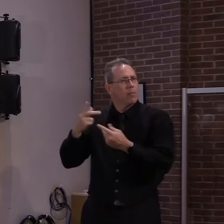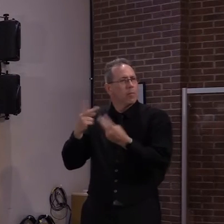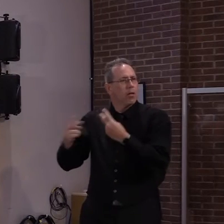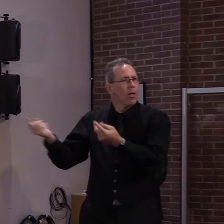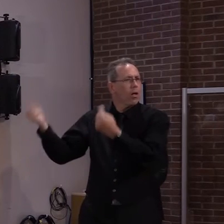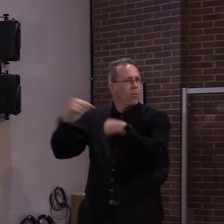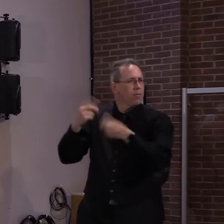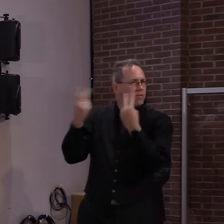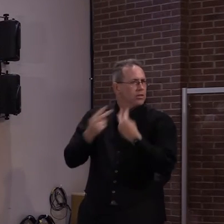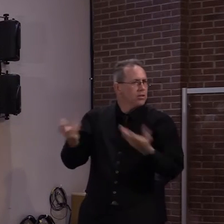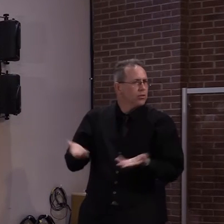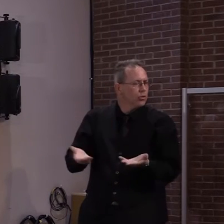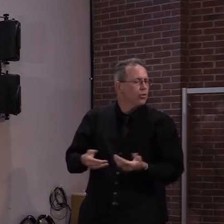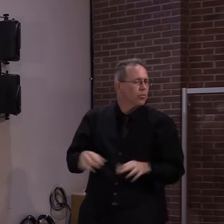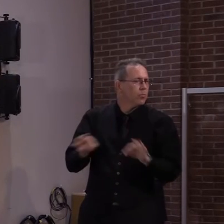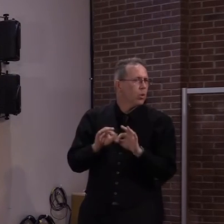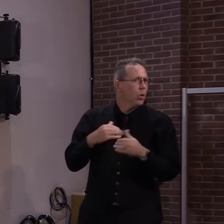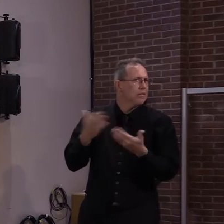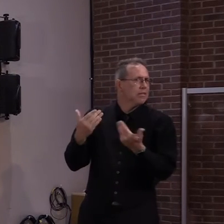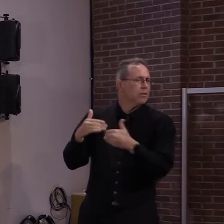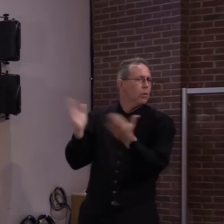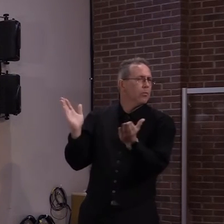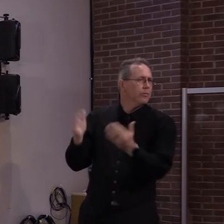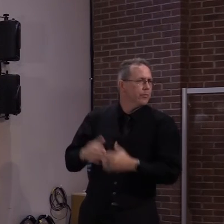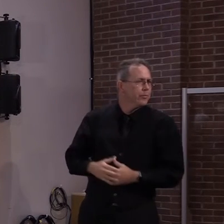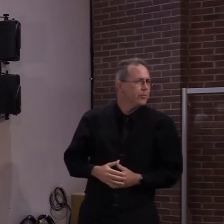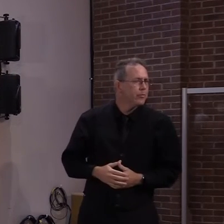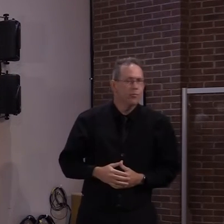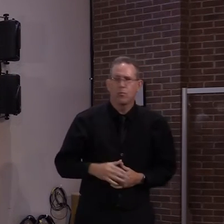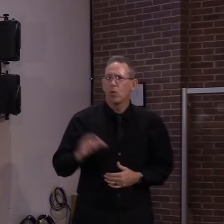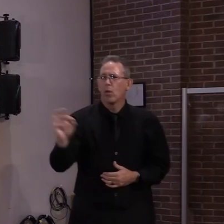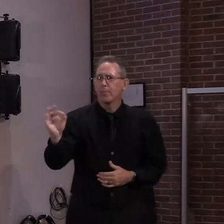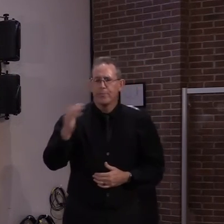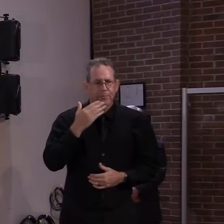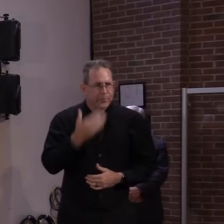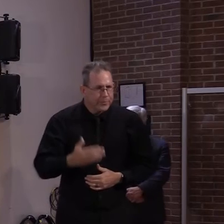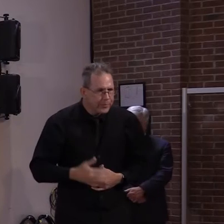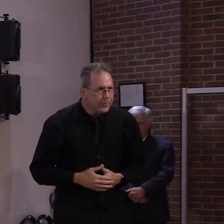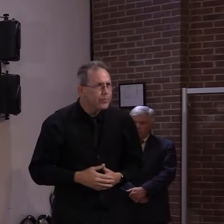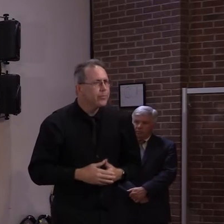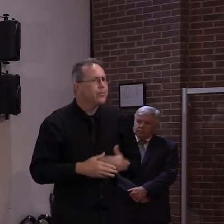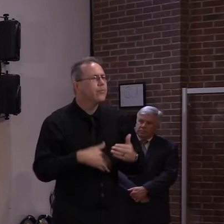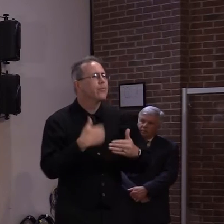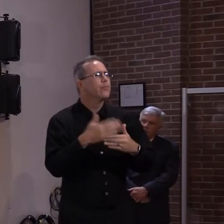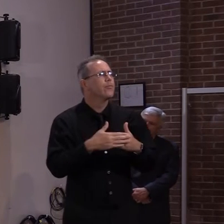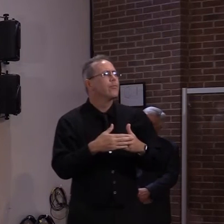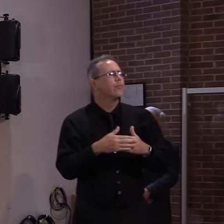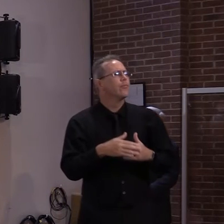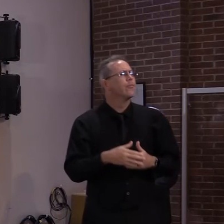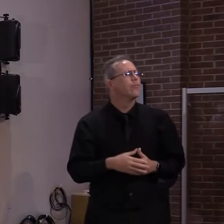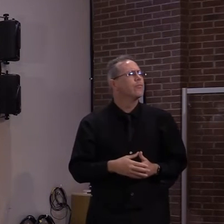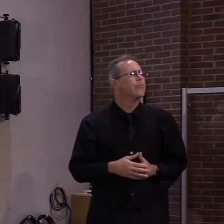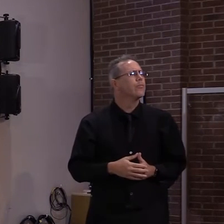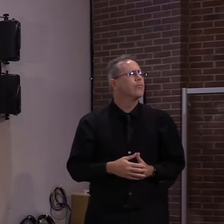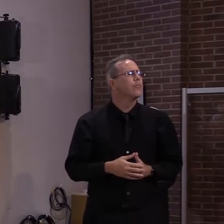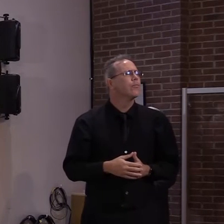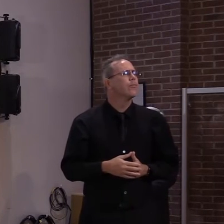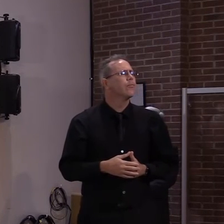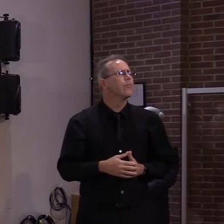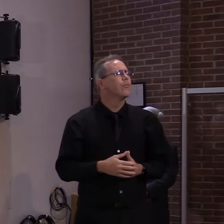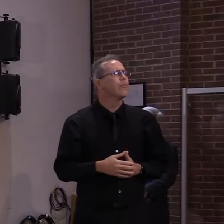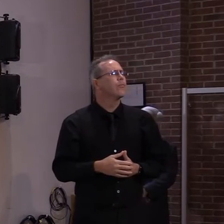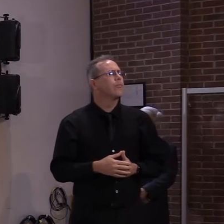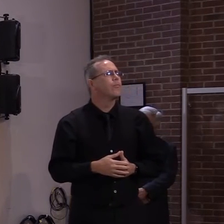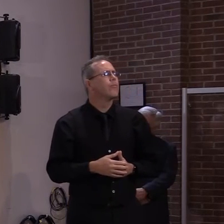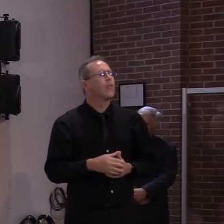Very good. That's all I have. Thank you. Thank you. Erica, the Valley Reporter. Thank you, Rebecca.